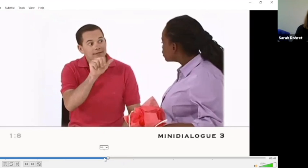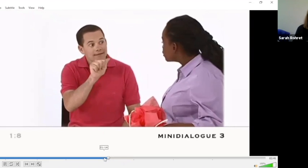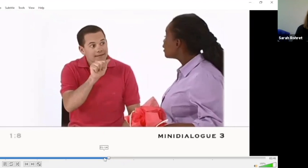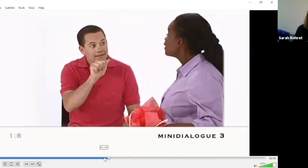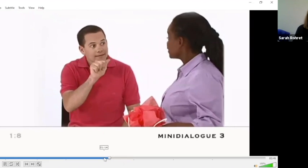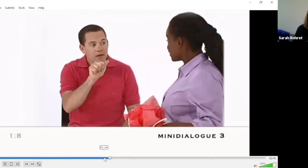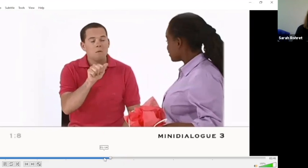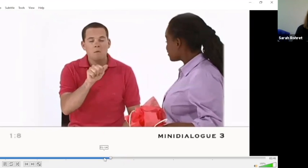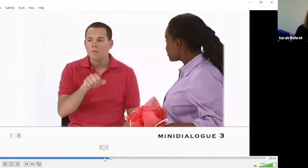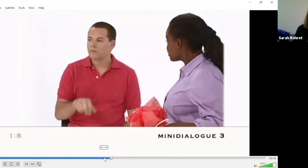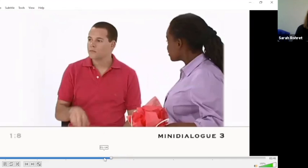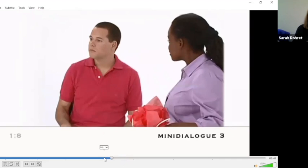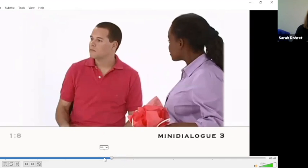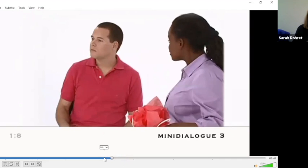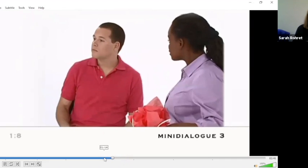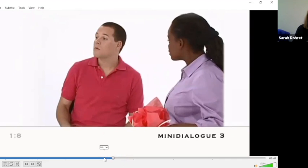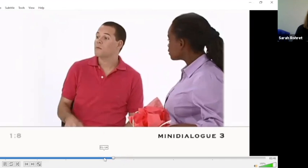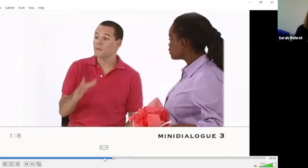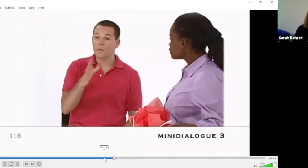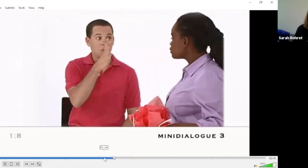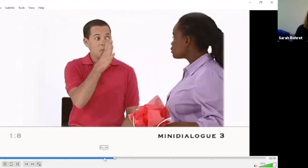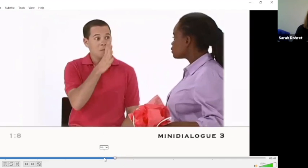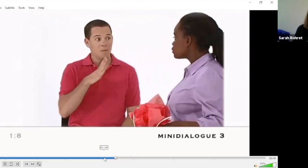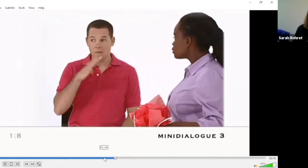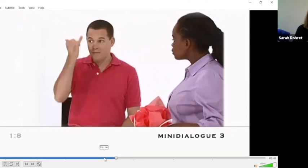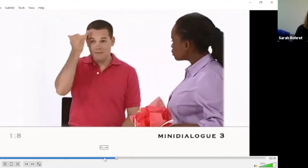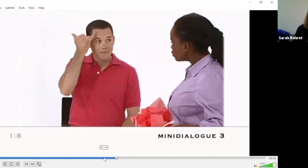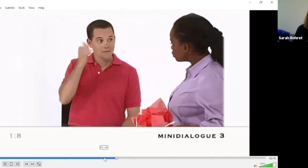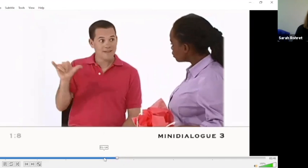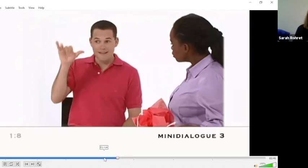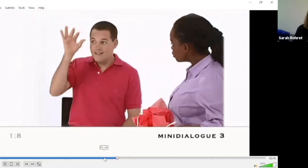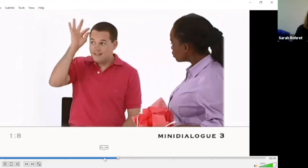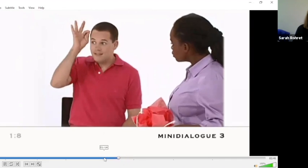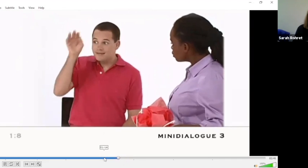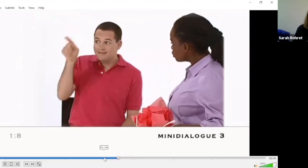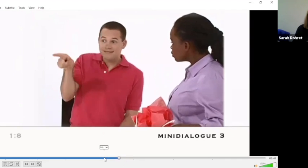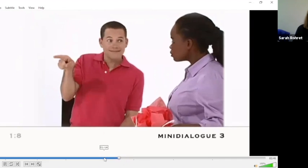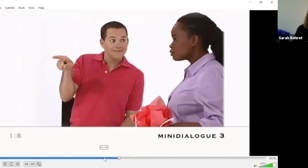Tina. Tina. Okay. Woman, yellow hair.